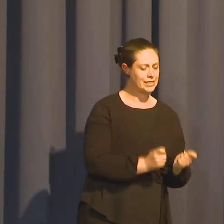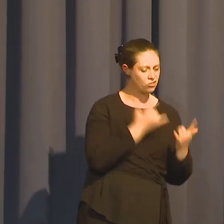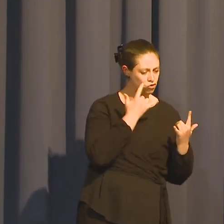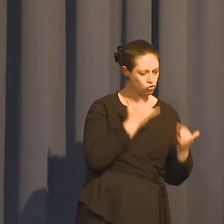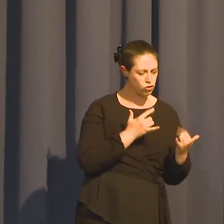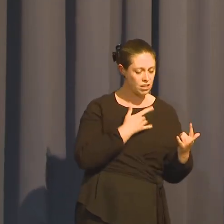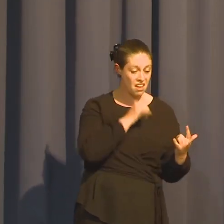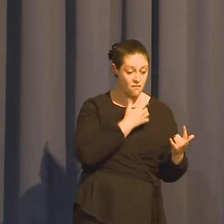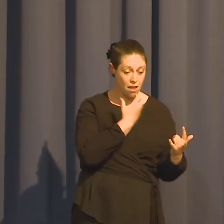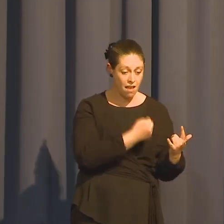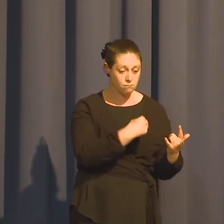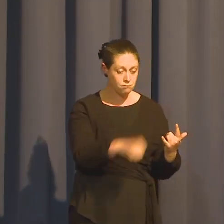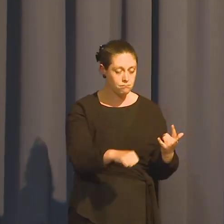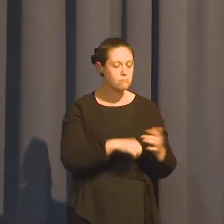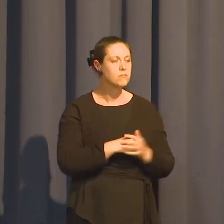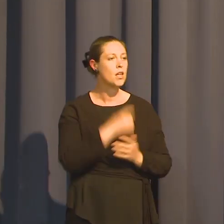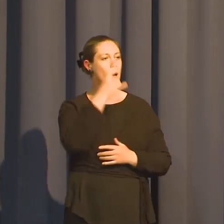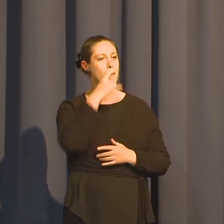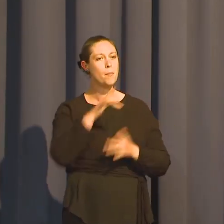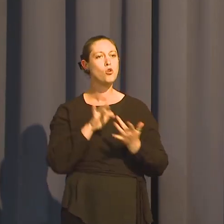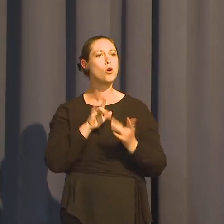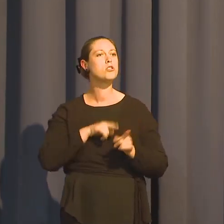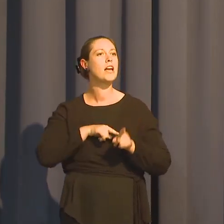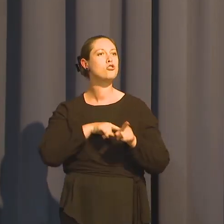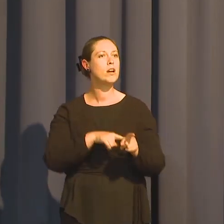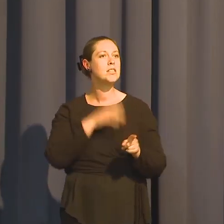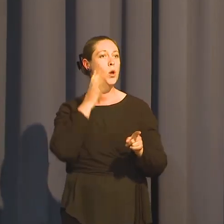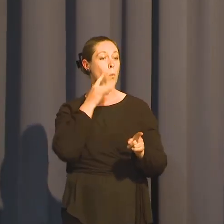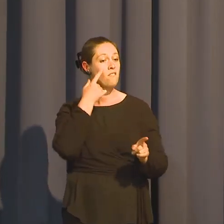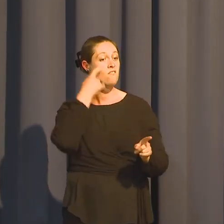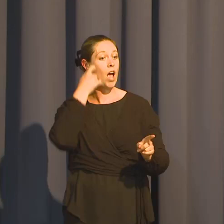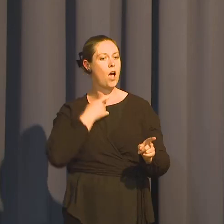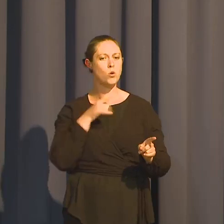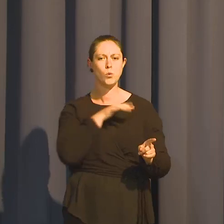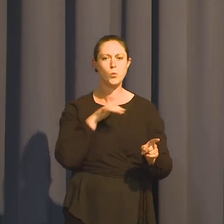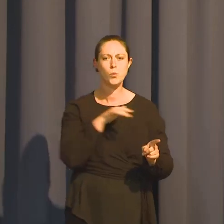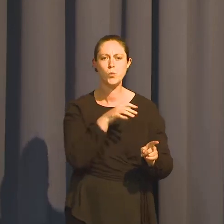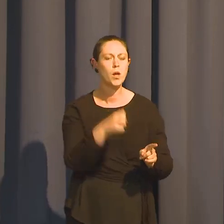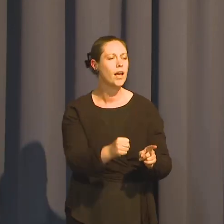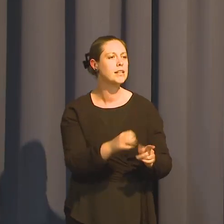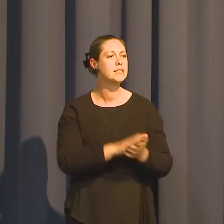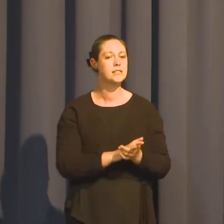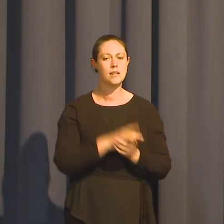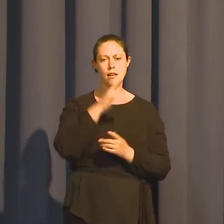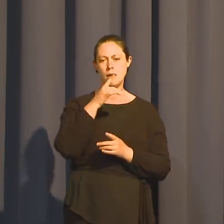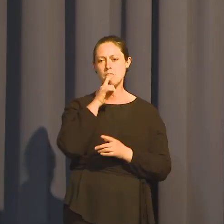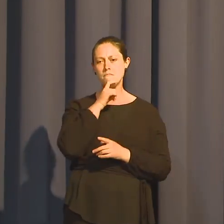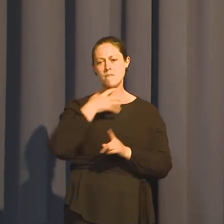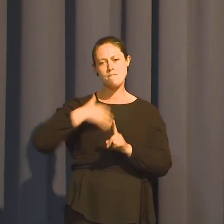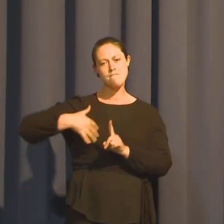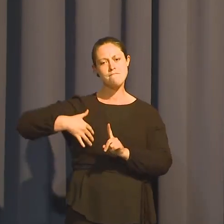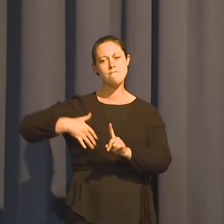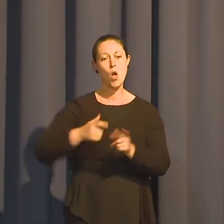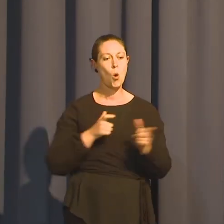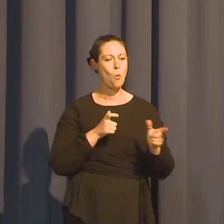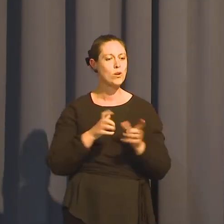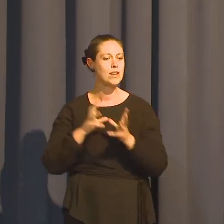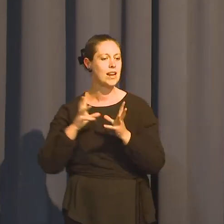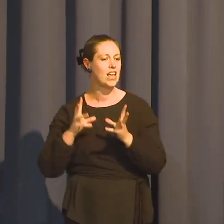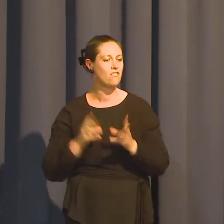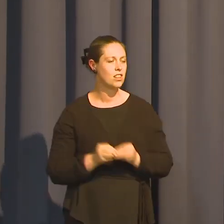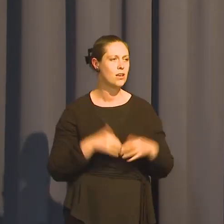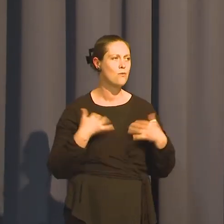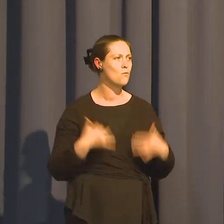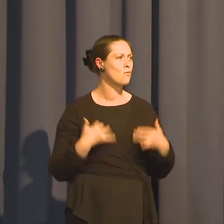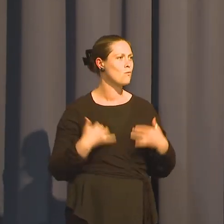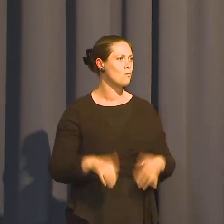out the contact tracing when COVID is detected. And we have the behind-the-scenes staff who coordinate all of this. And there are